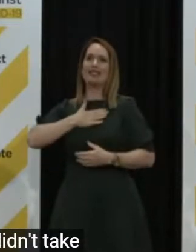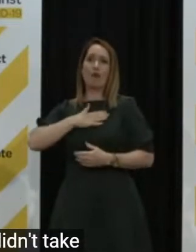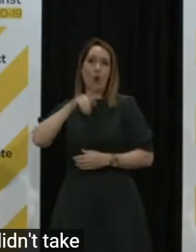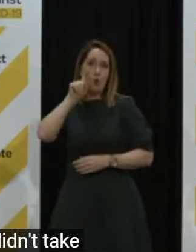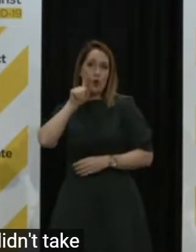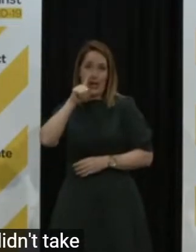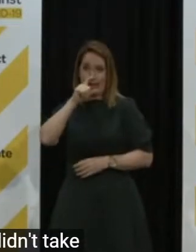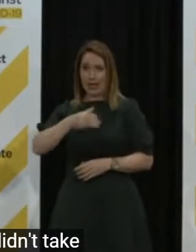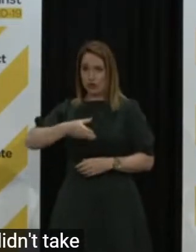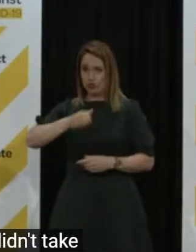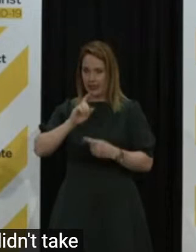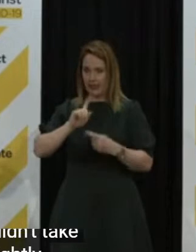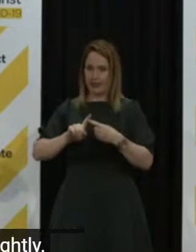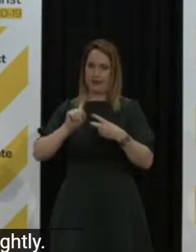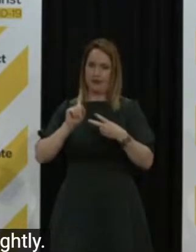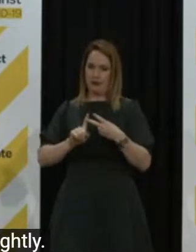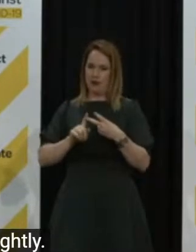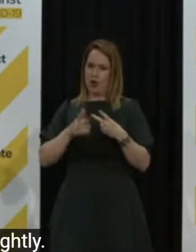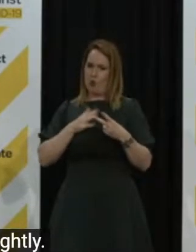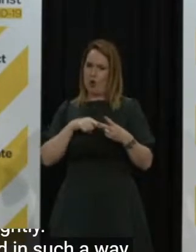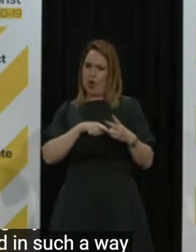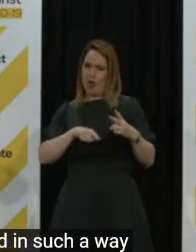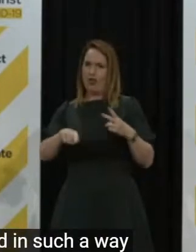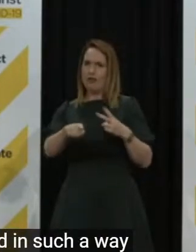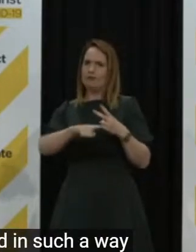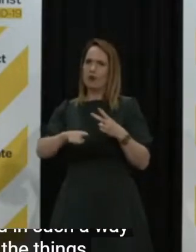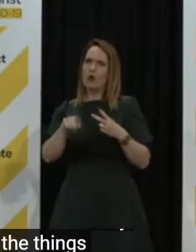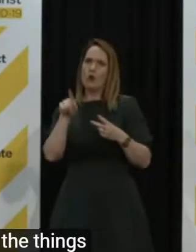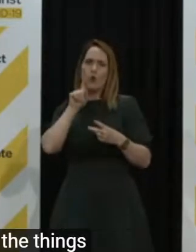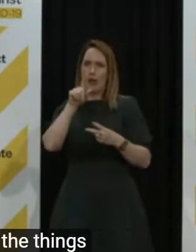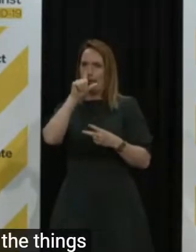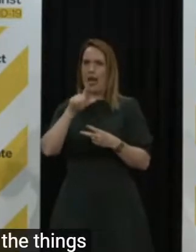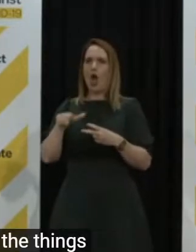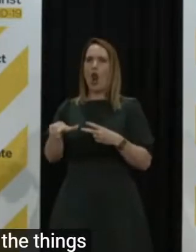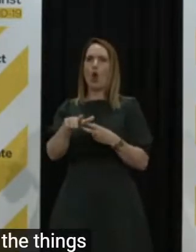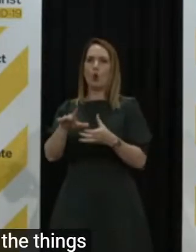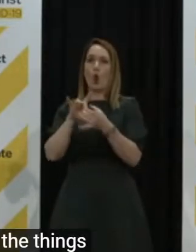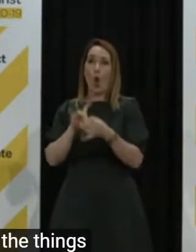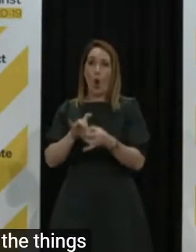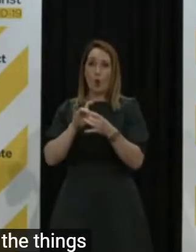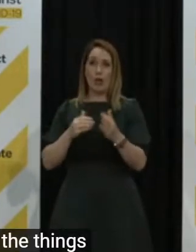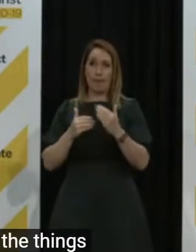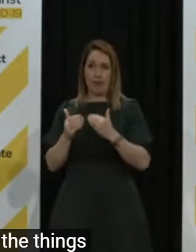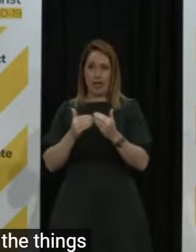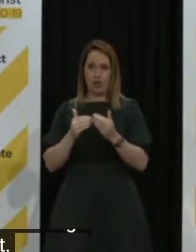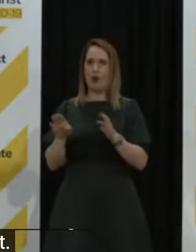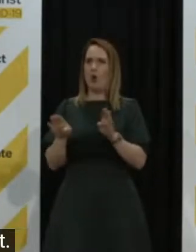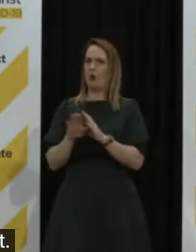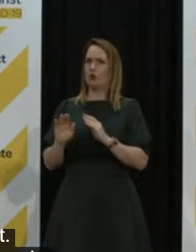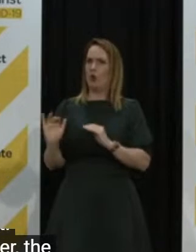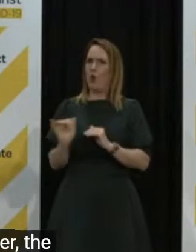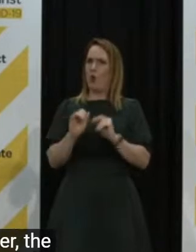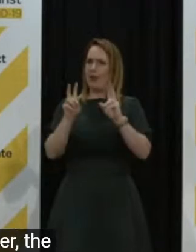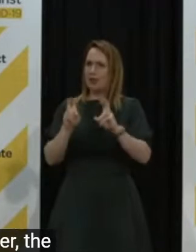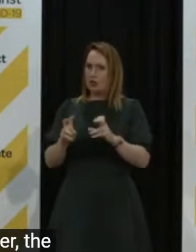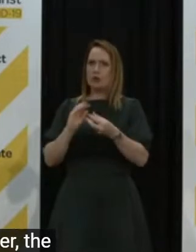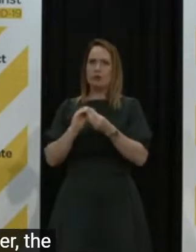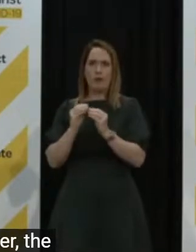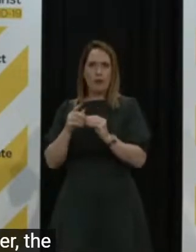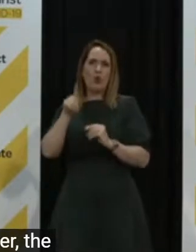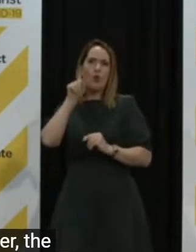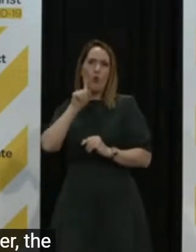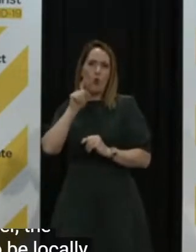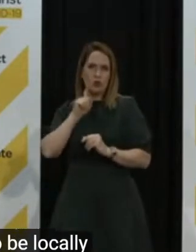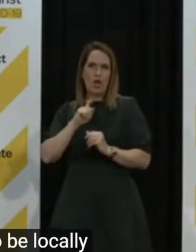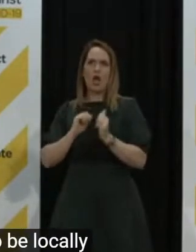for locally them to be owned and managed, but us to actually turn around all of the issues we've had with water infrastructure to